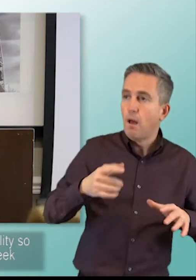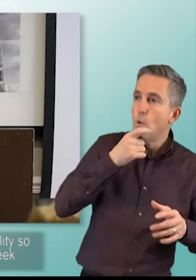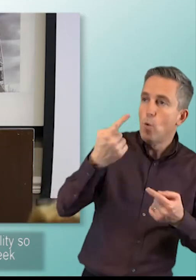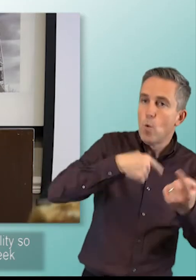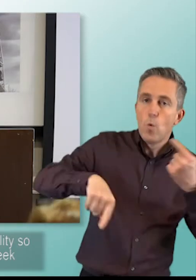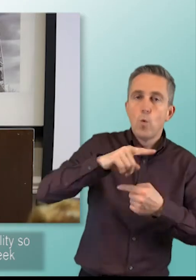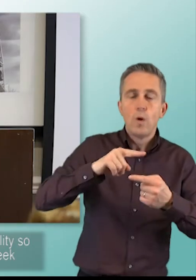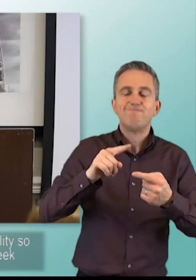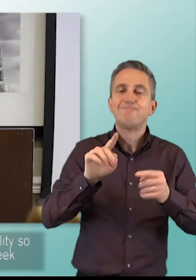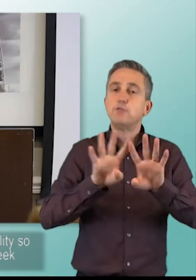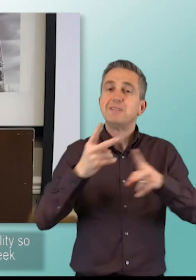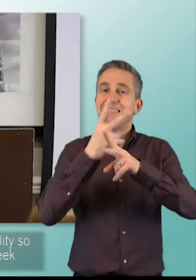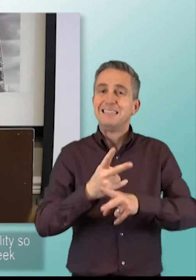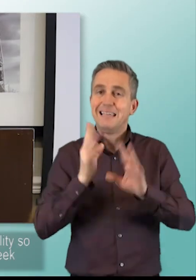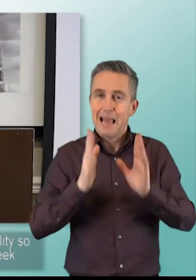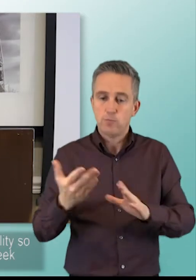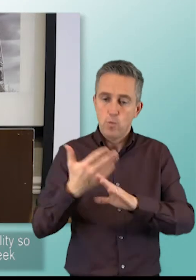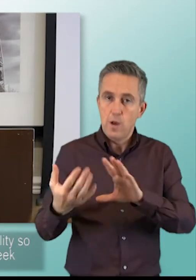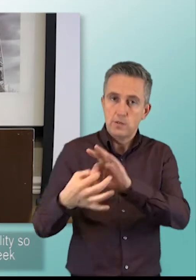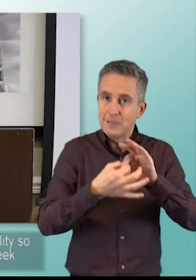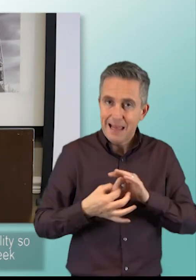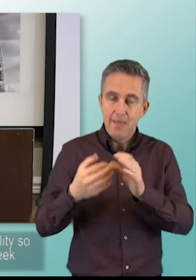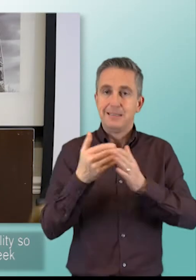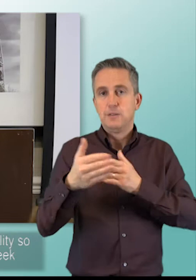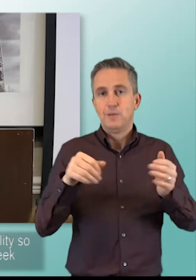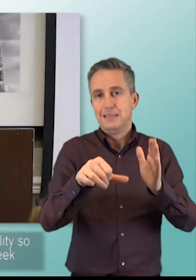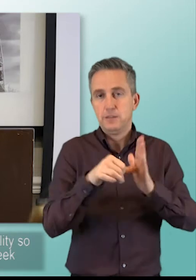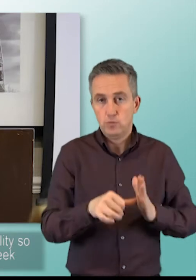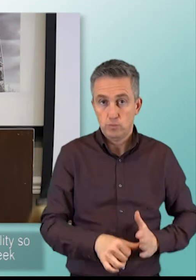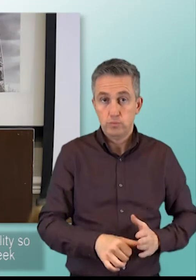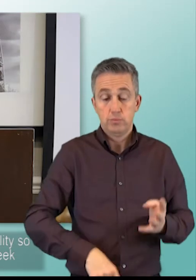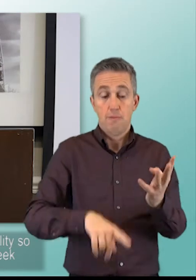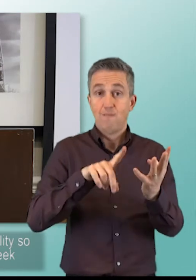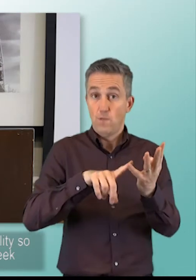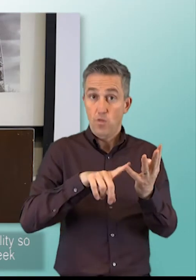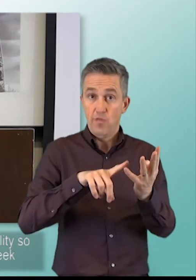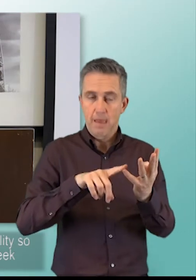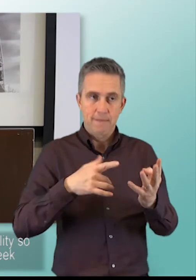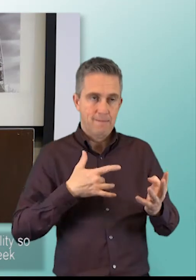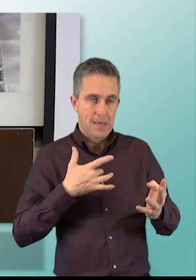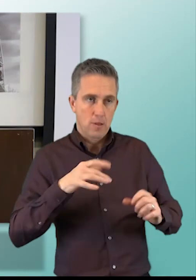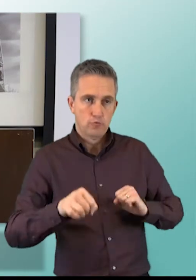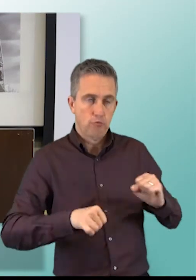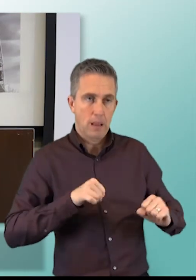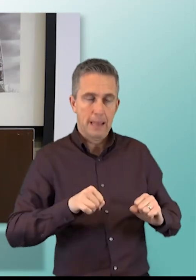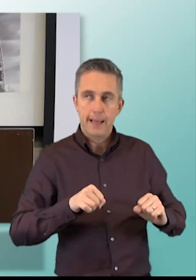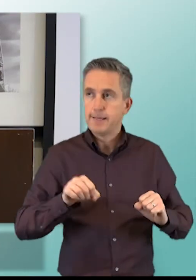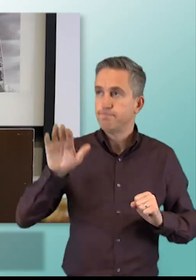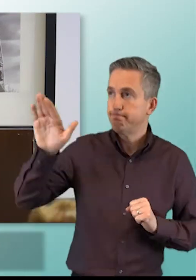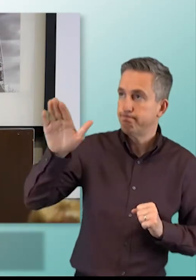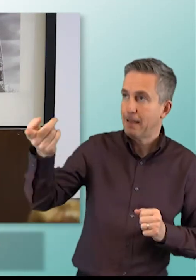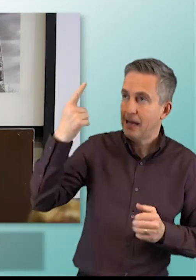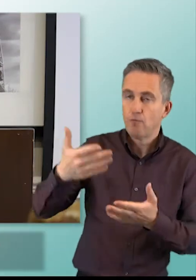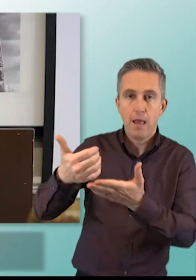Trustees are the people that have ultimate responsibility, so try to work through the tough times. And fourthly, seek help from other people when